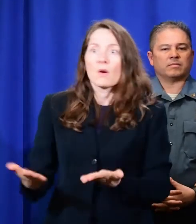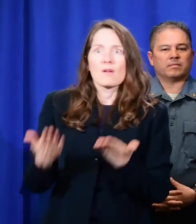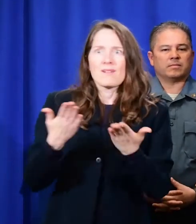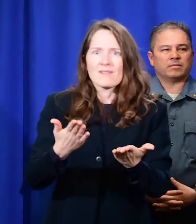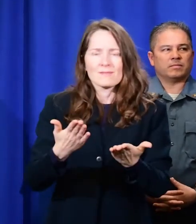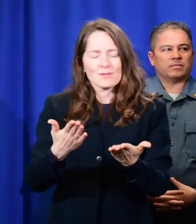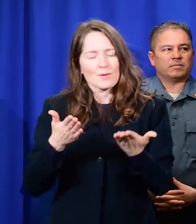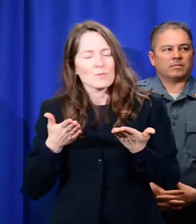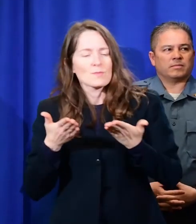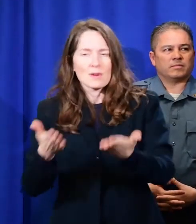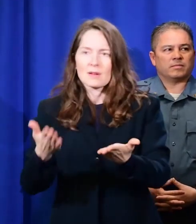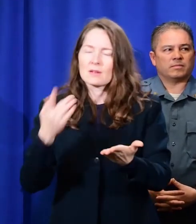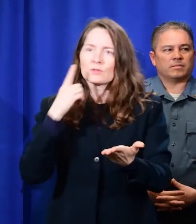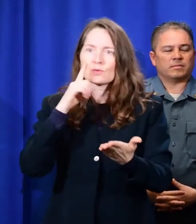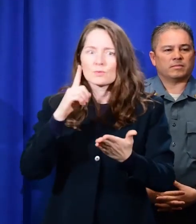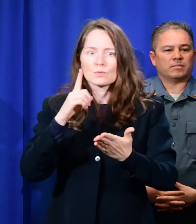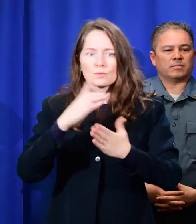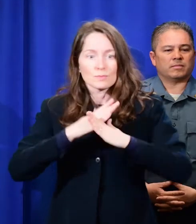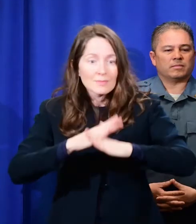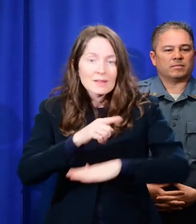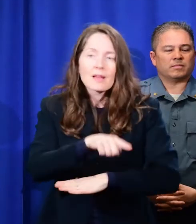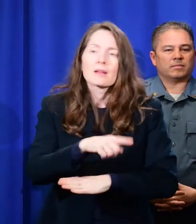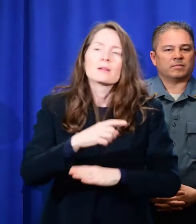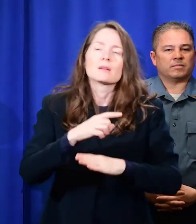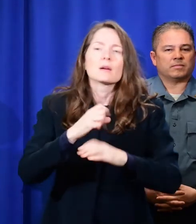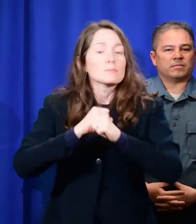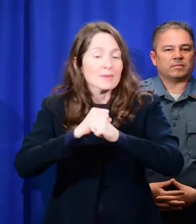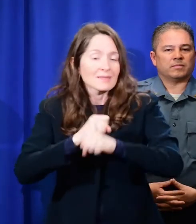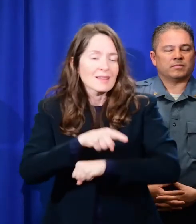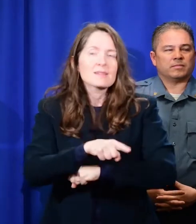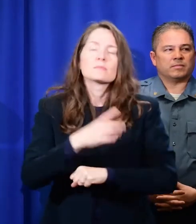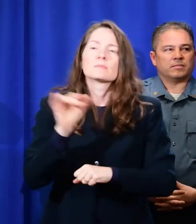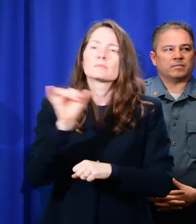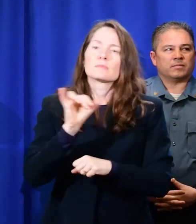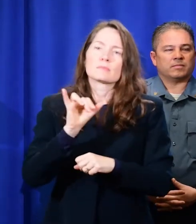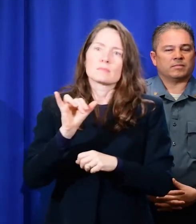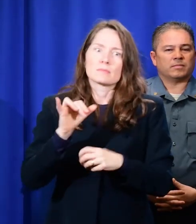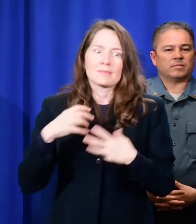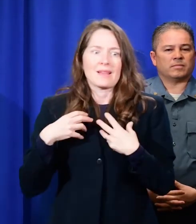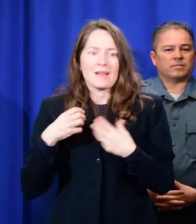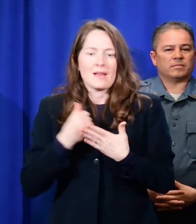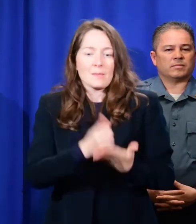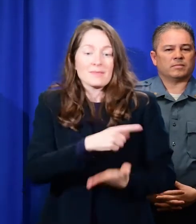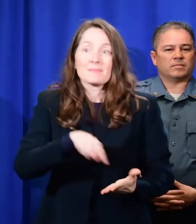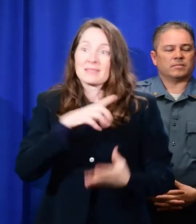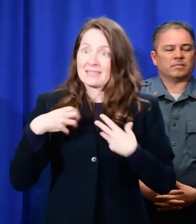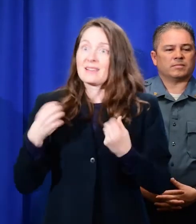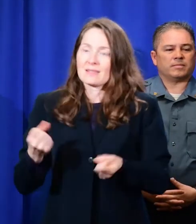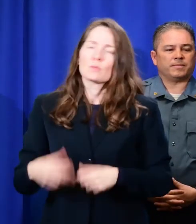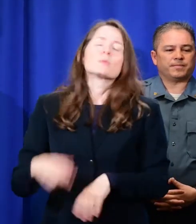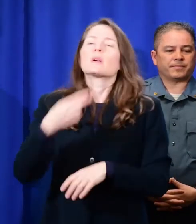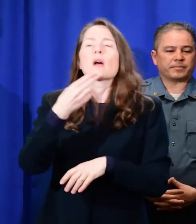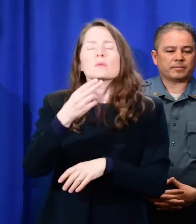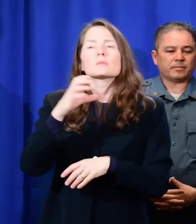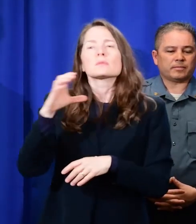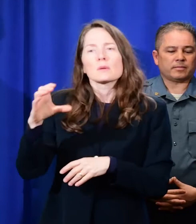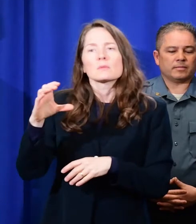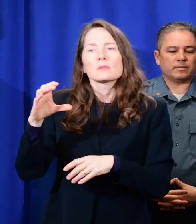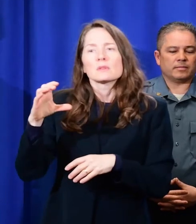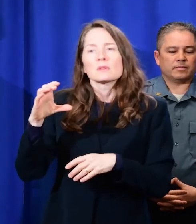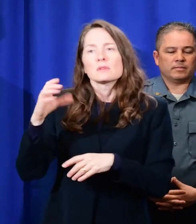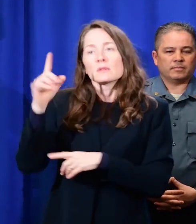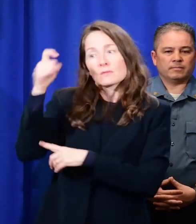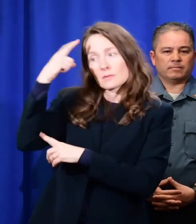healing from suffering. And whereas Howard County government proudly joins our